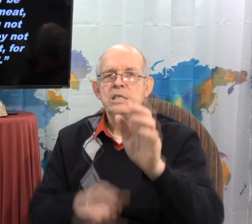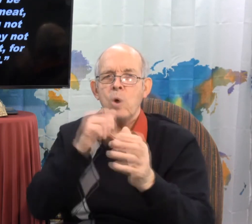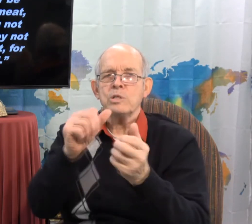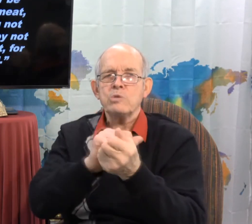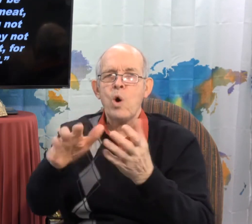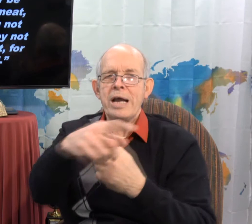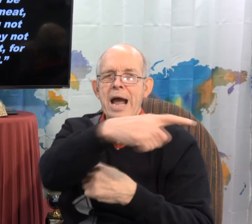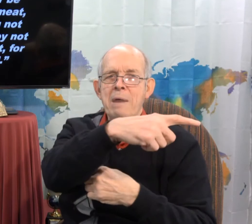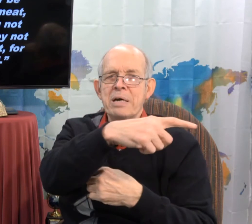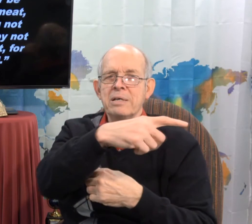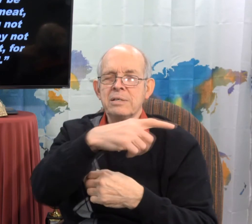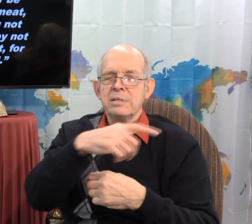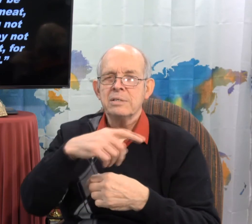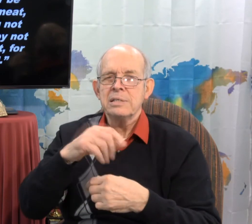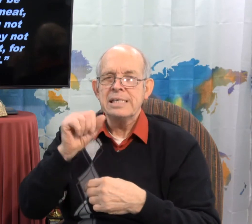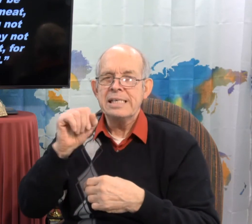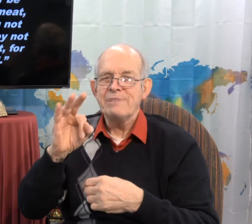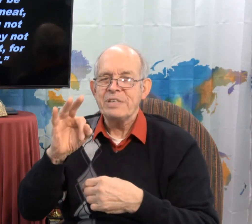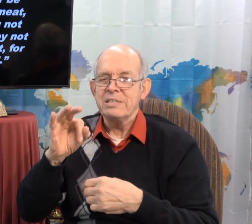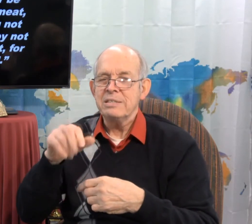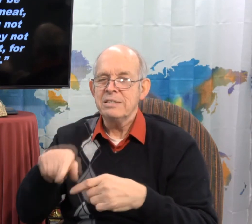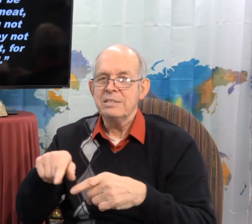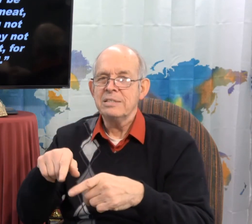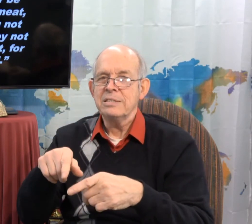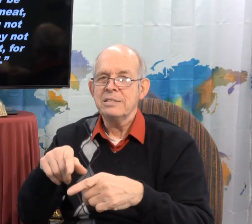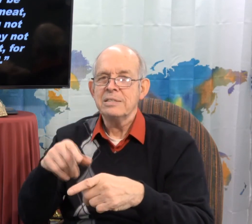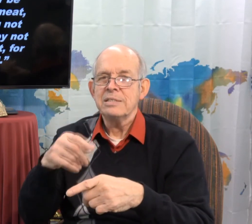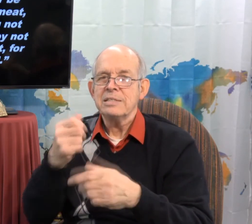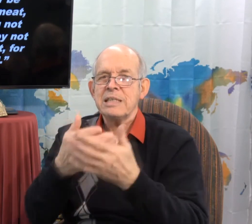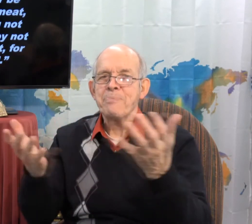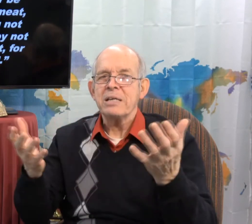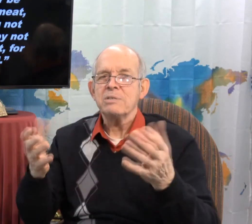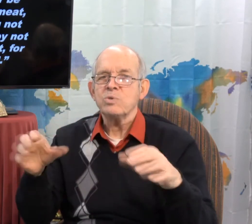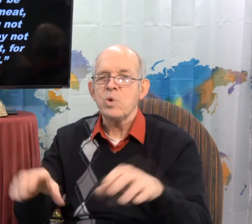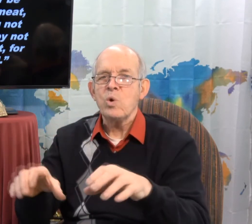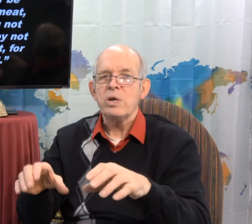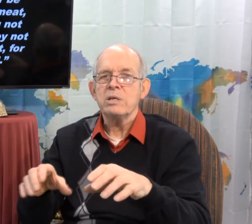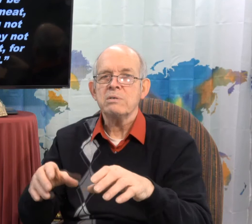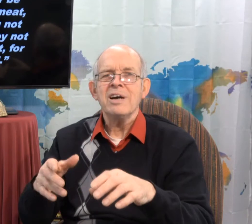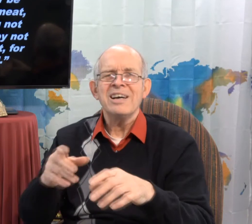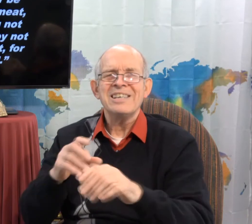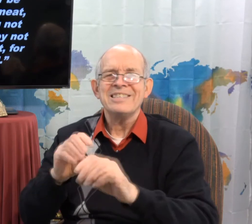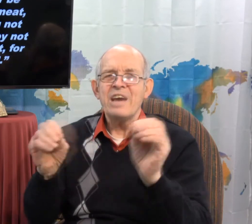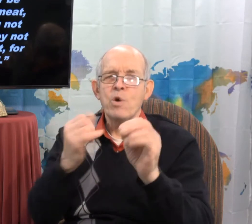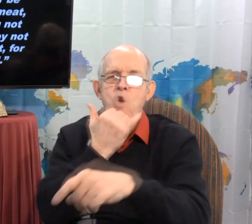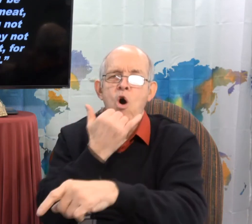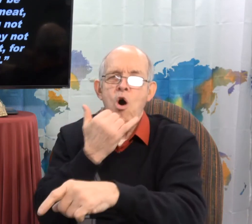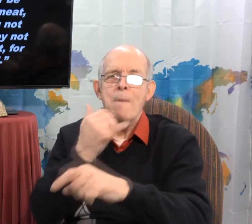Don't destroy him. If there's something true, nothing wrong